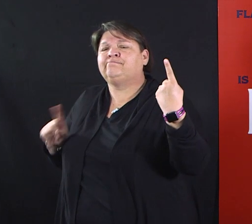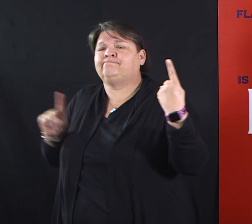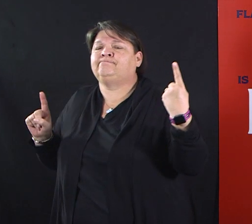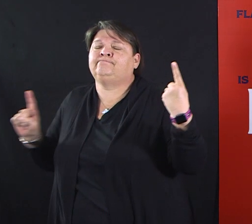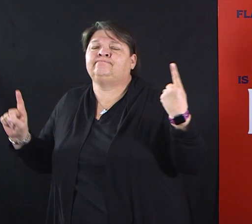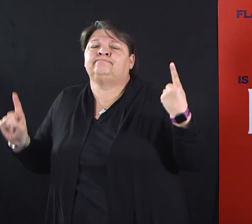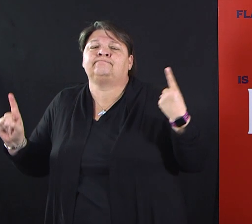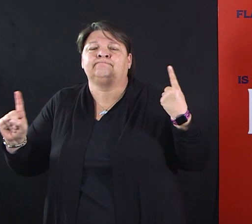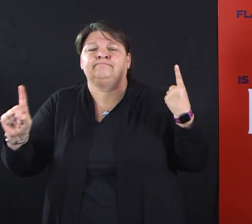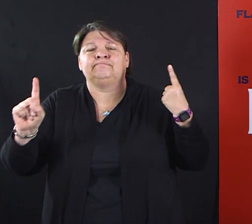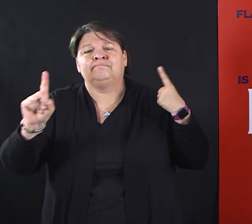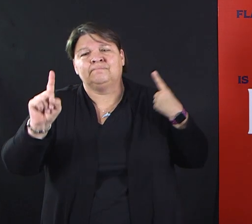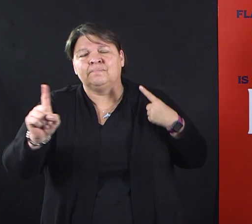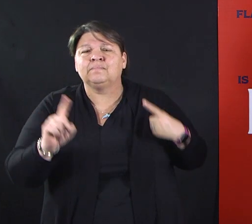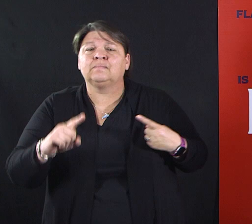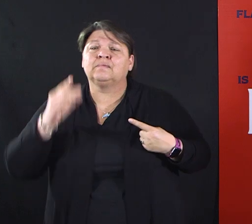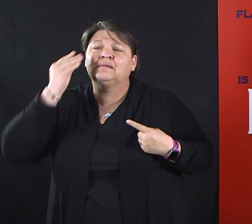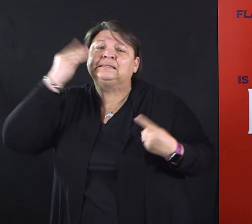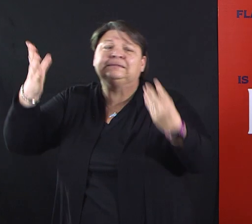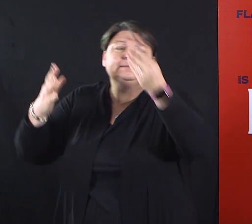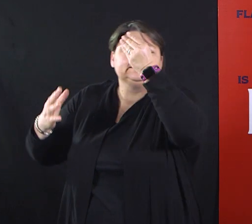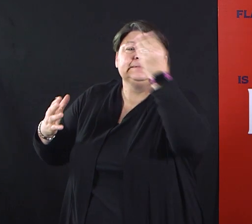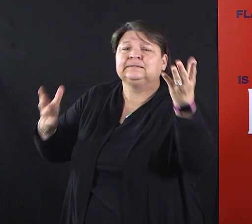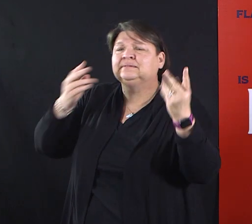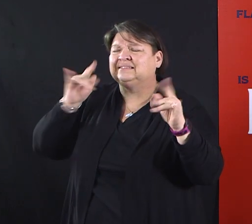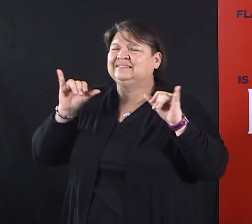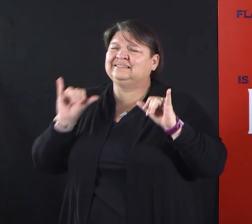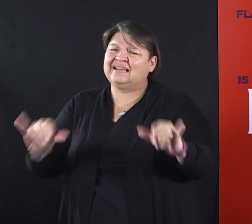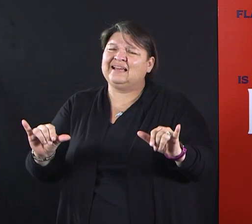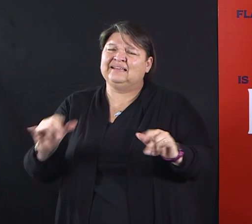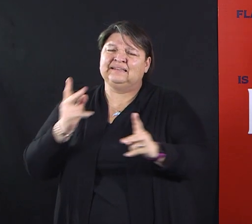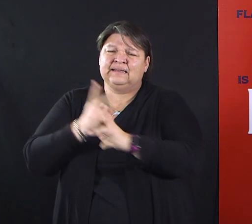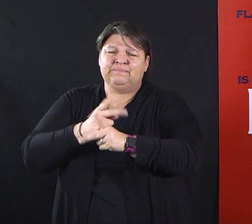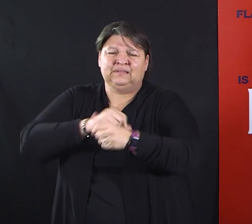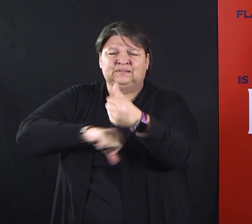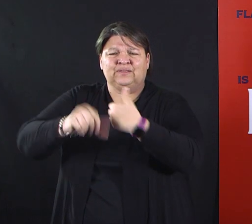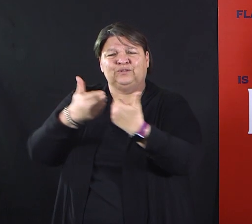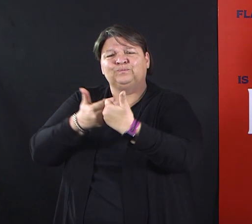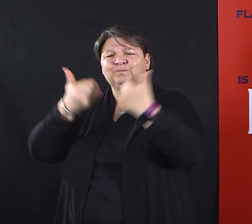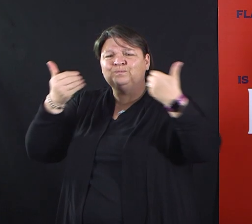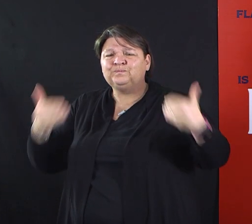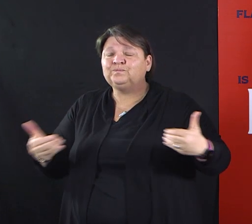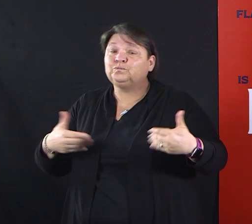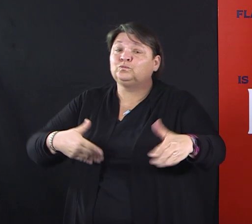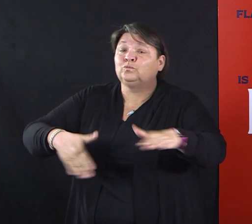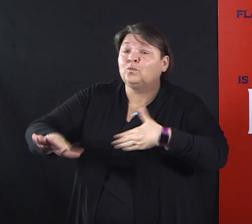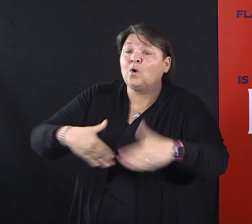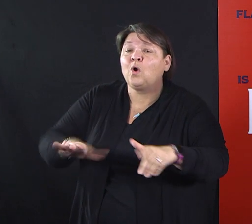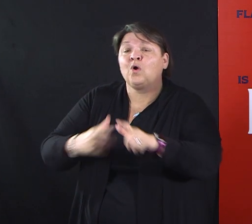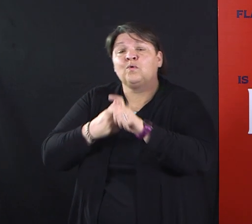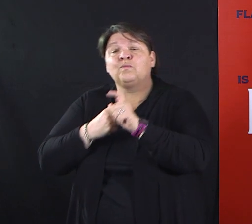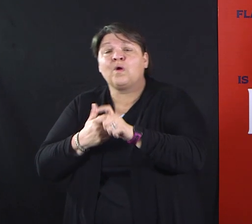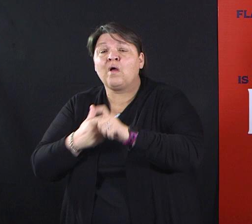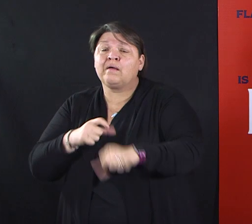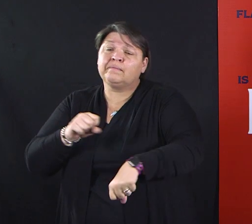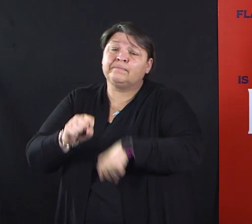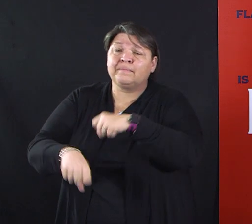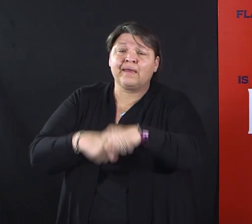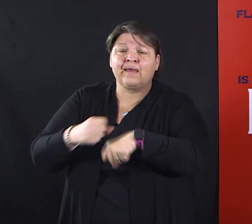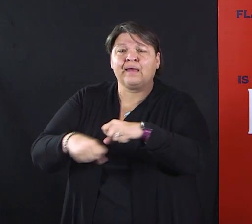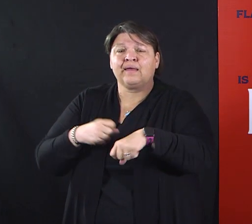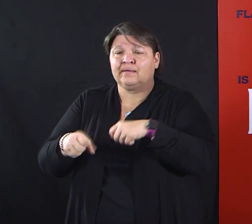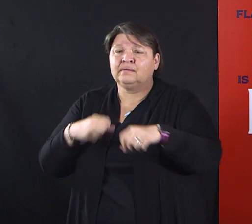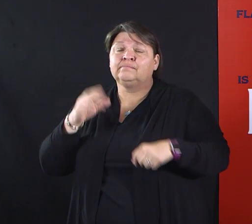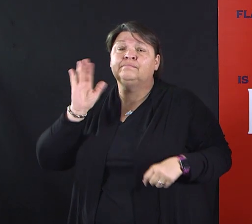you're taking care of each other. Make sure that you be prepared for heading outdoors, to avoid water fountains, to avoid